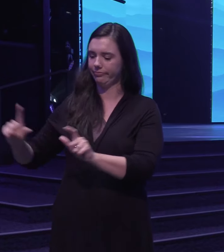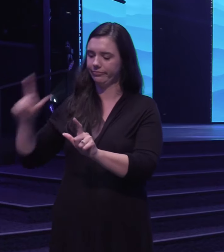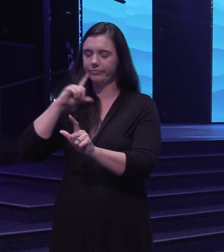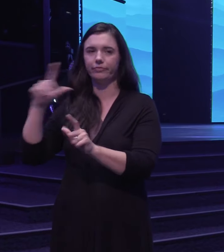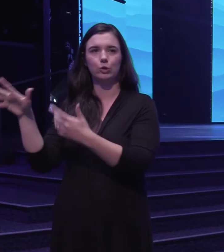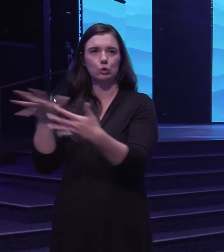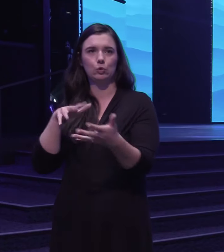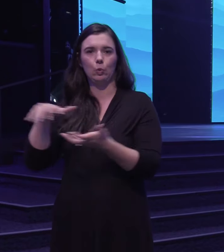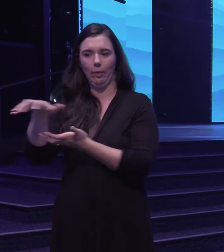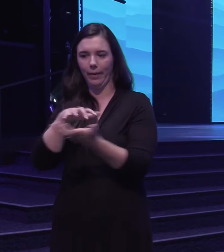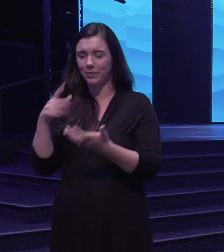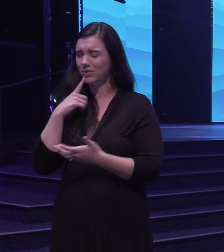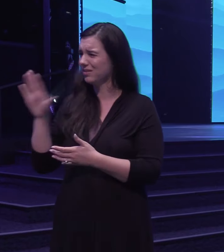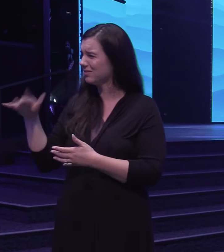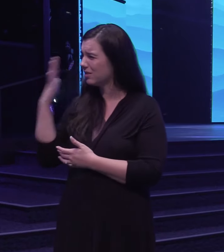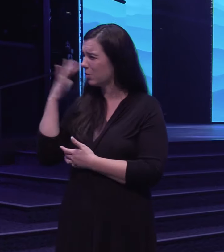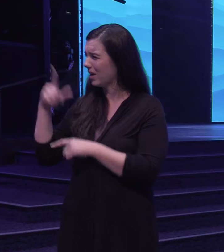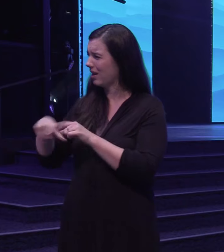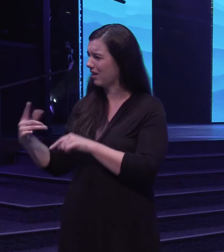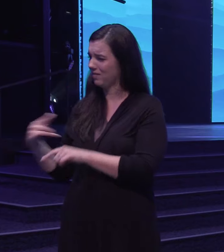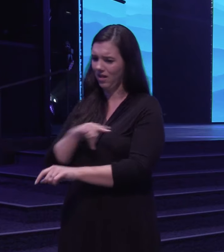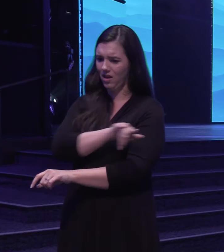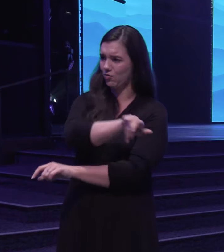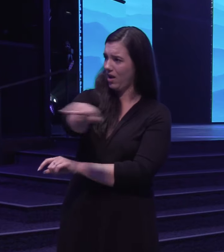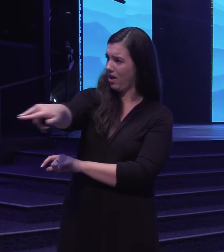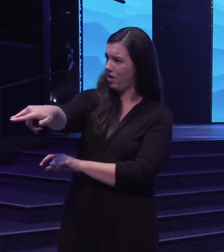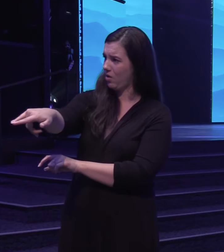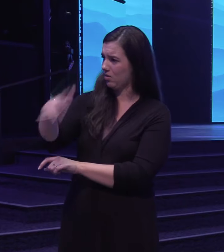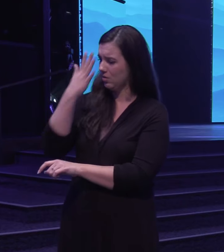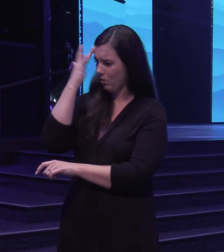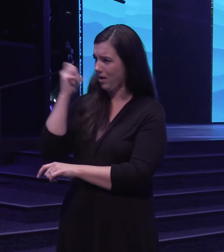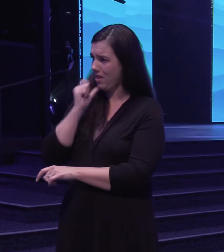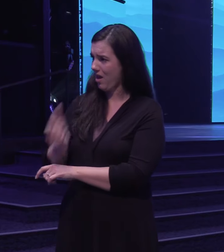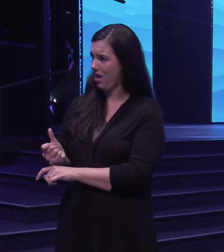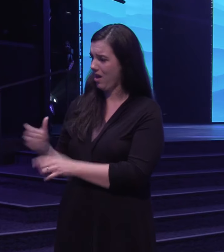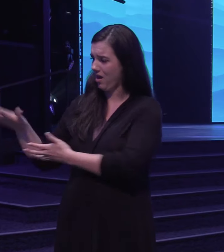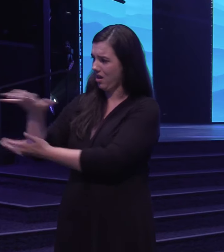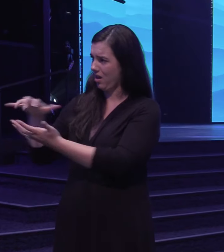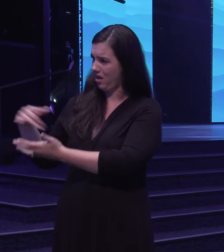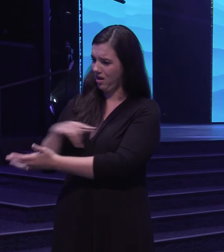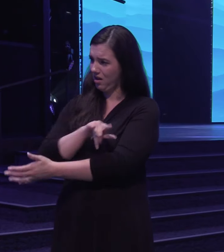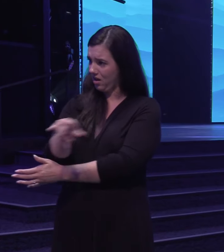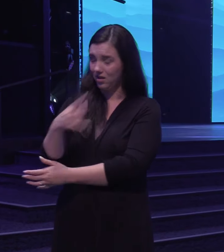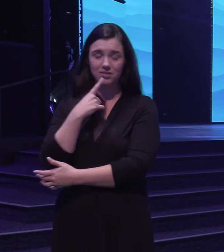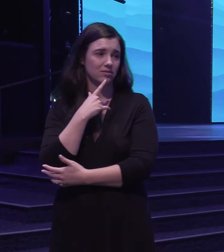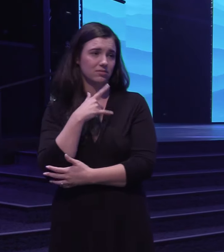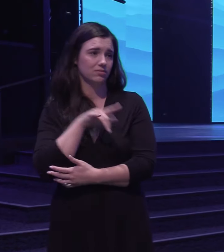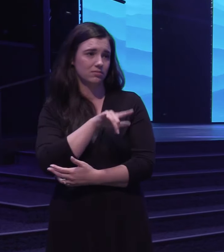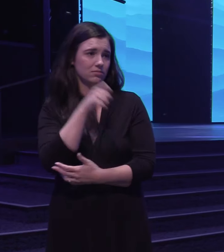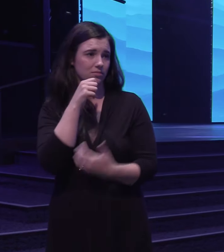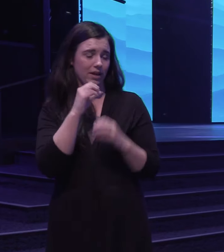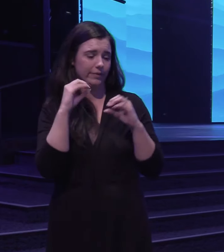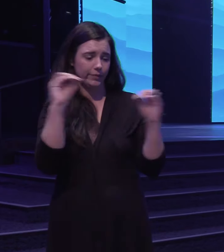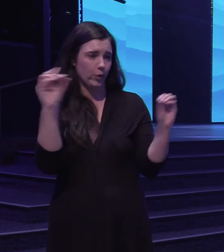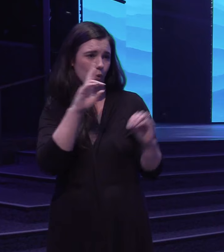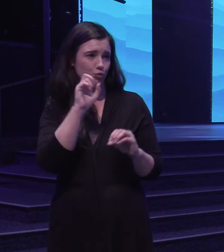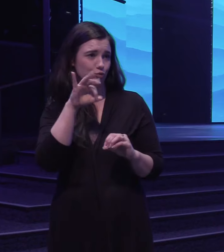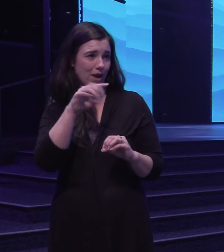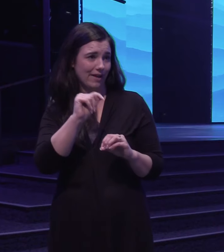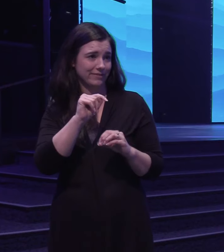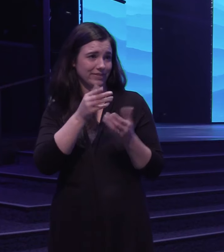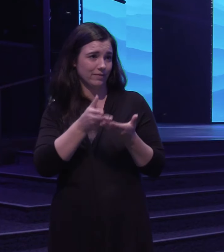storm. And we said, why couldn't you just fly around the bottom of the storm? And he said, the plane is not equipped with rafts.